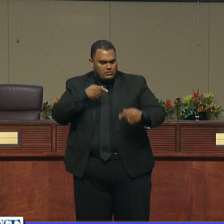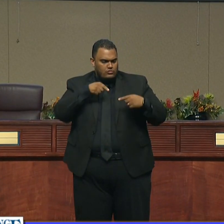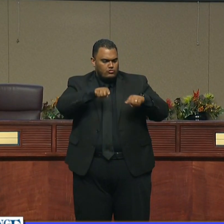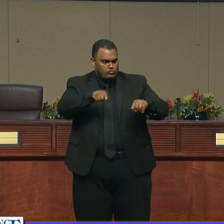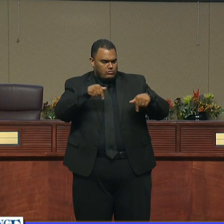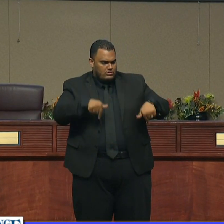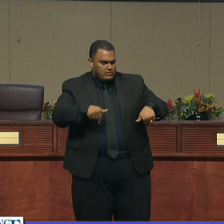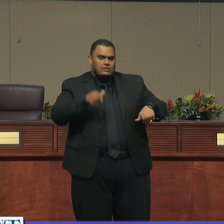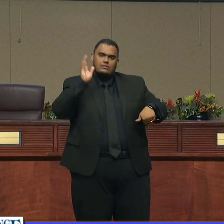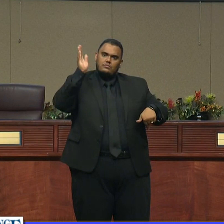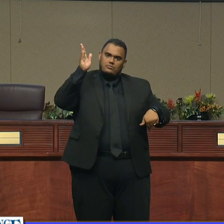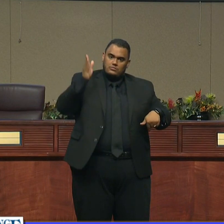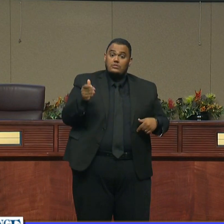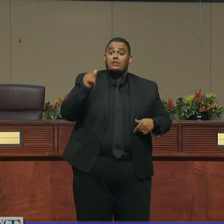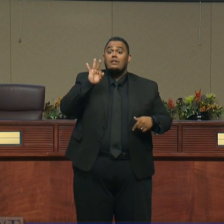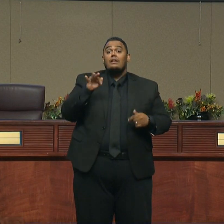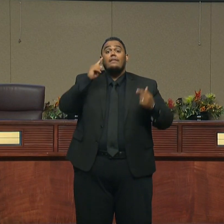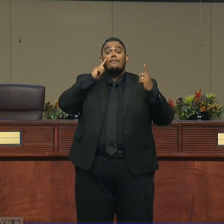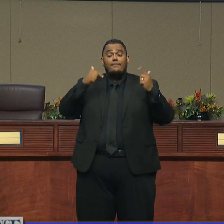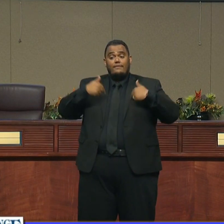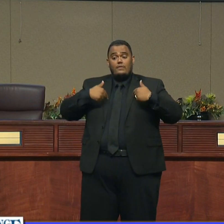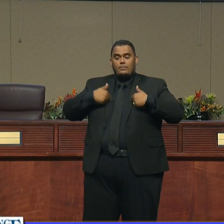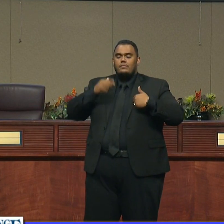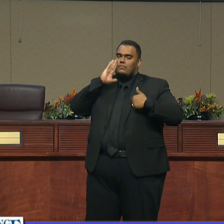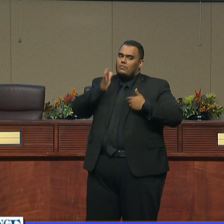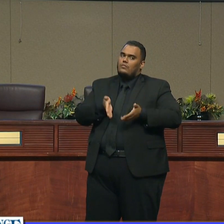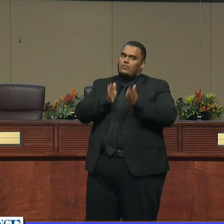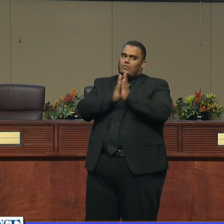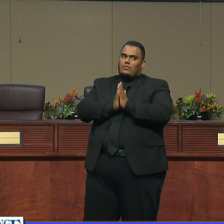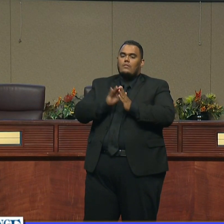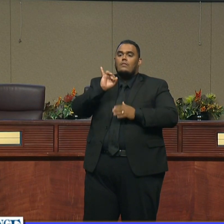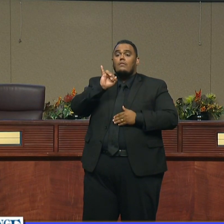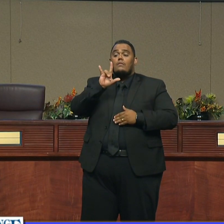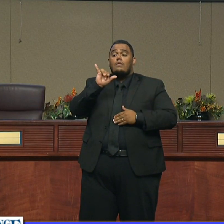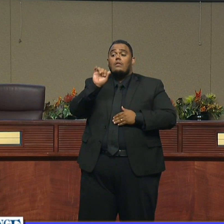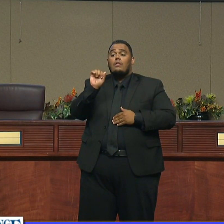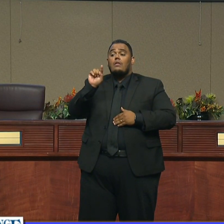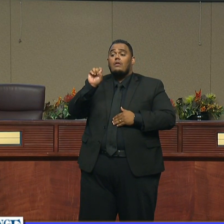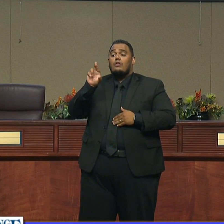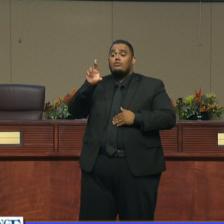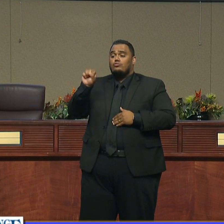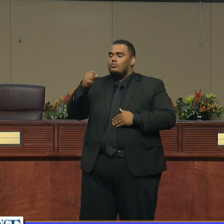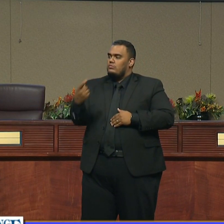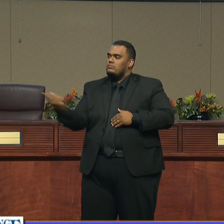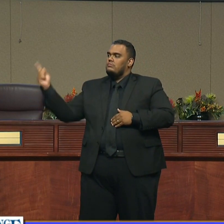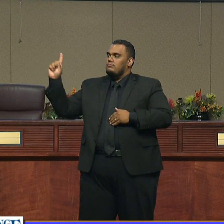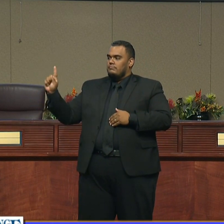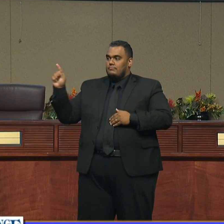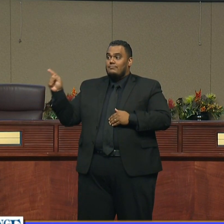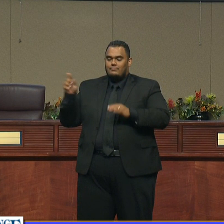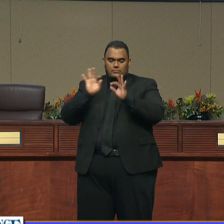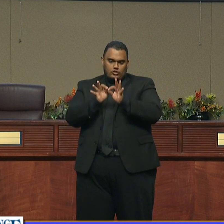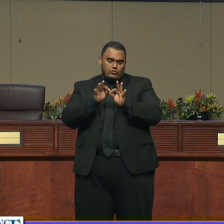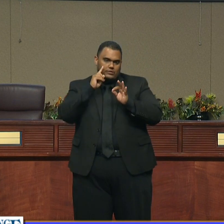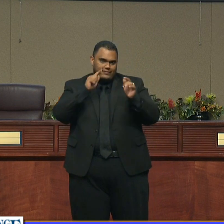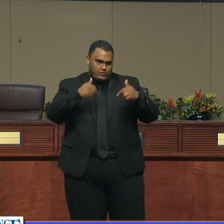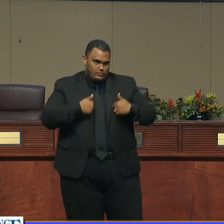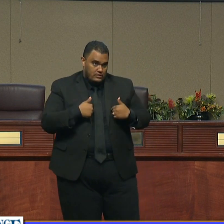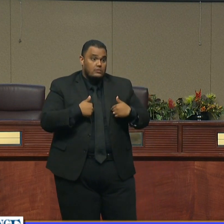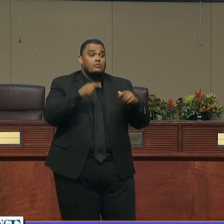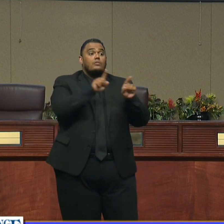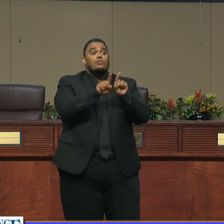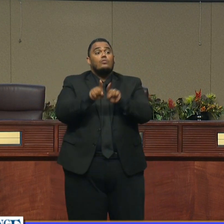for me, I'll ask Ms. Ilia Torres to come forward and help translate for me. We also